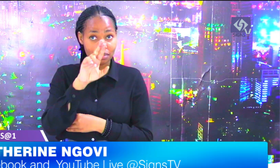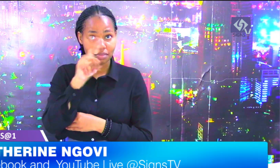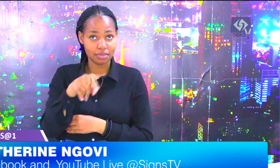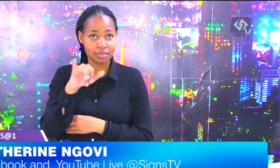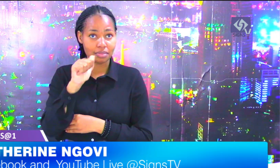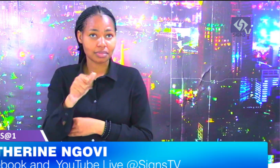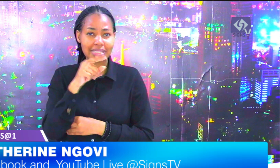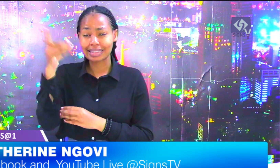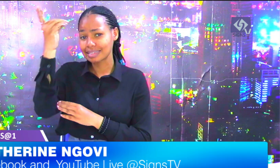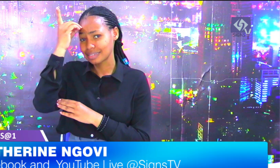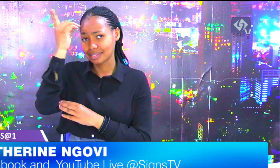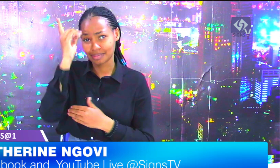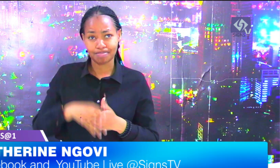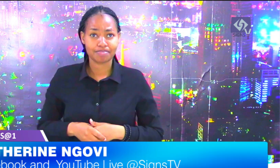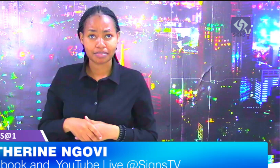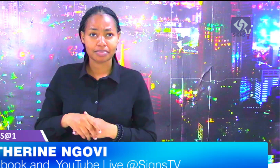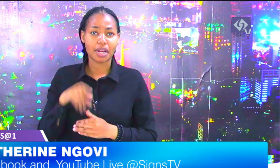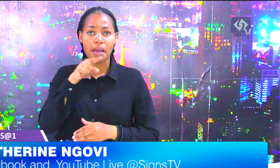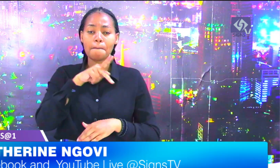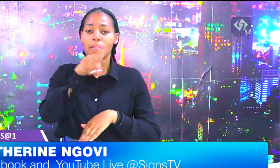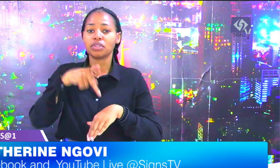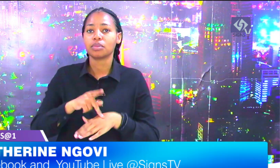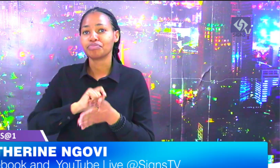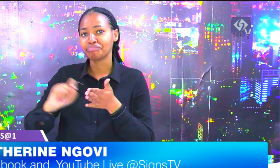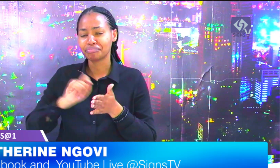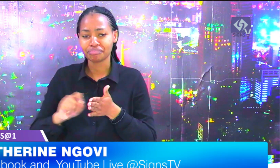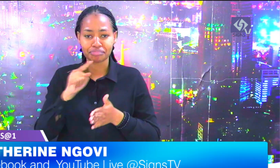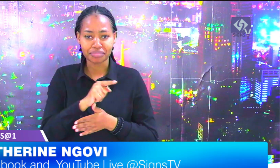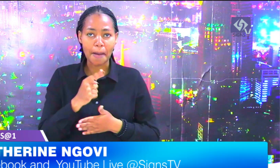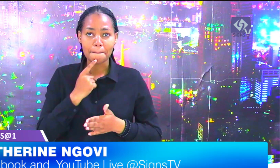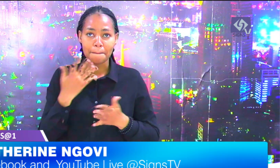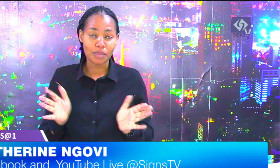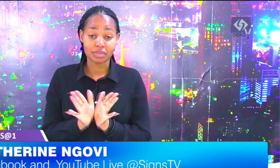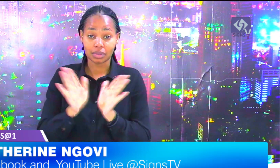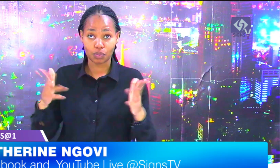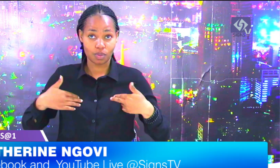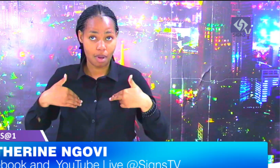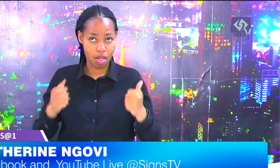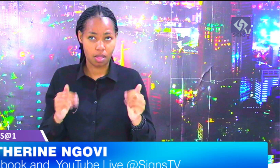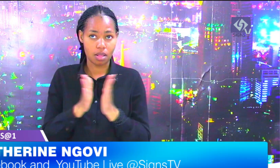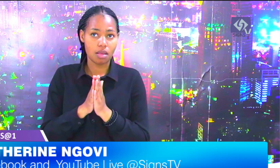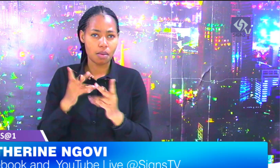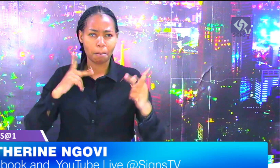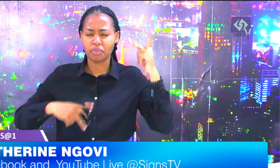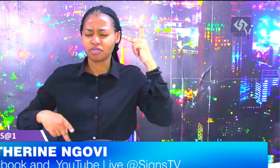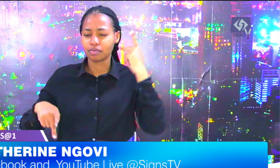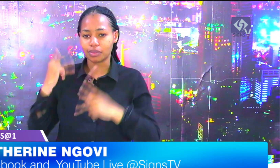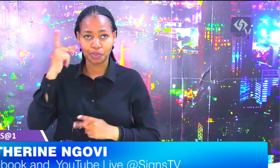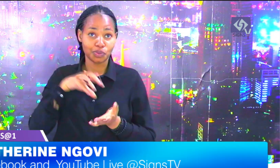on Wednesday, the PS said the two were part of the 16 neglected tropical